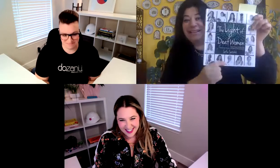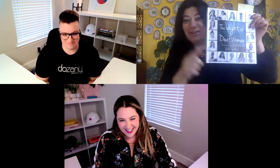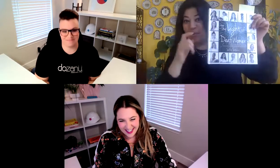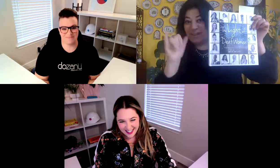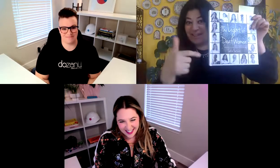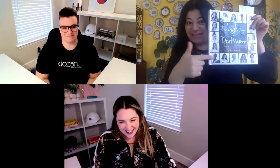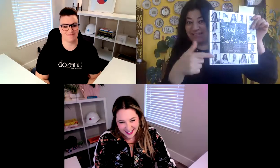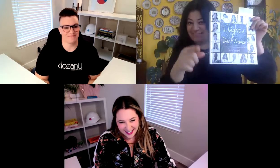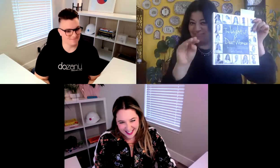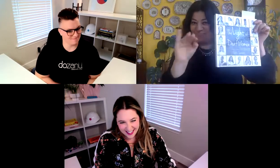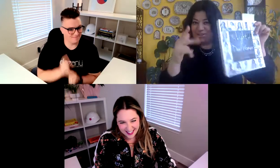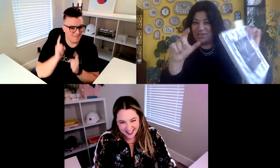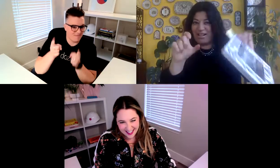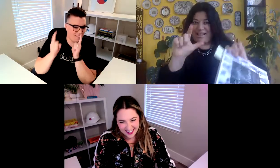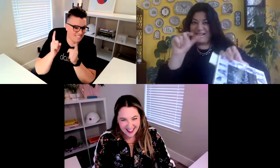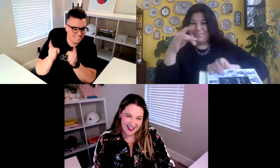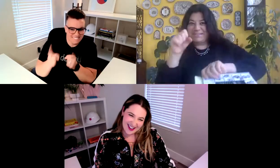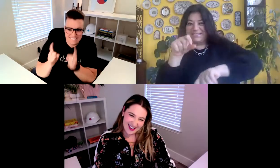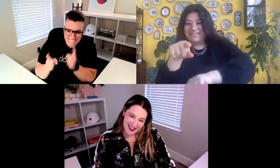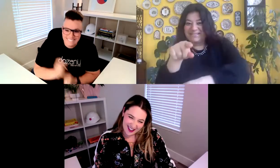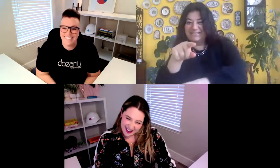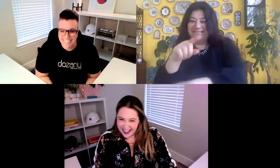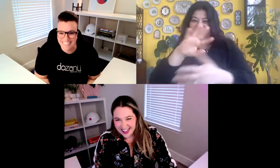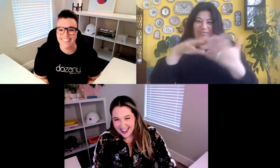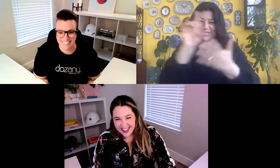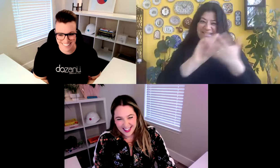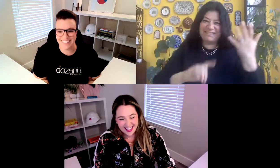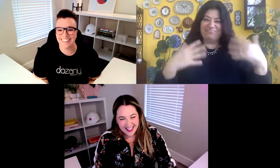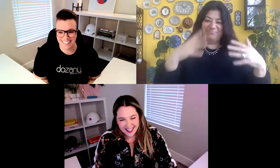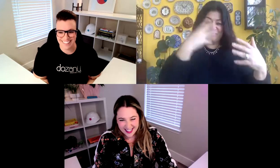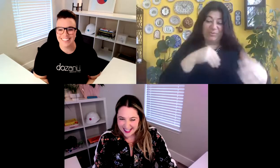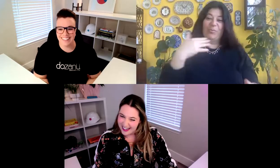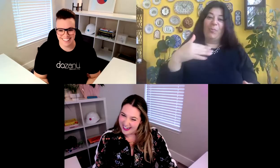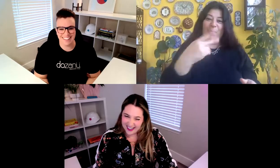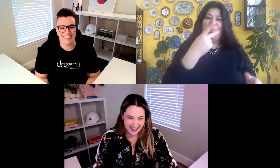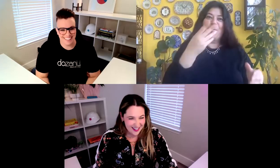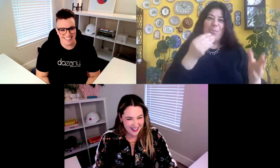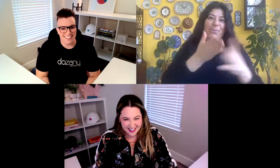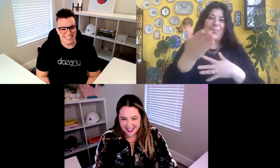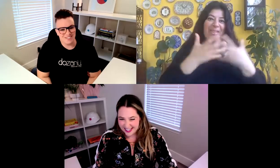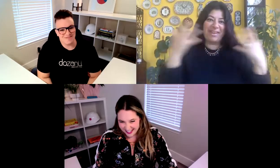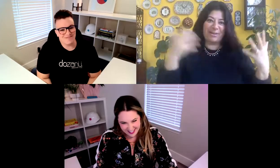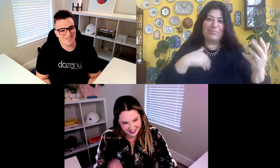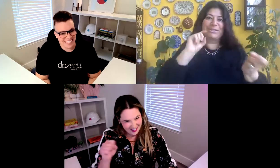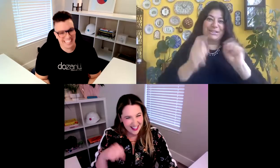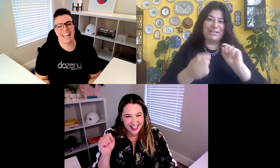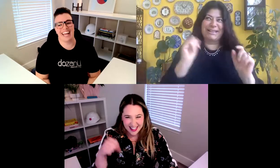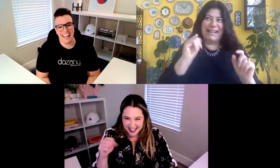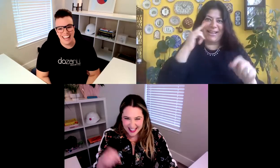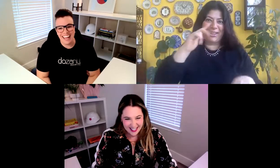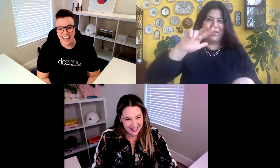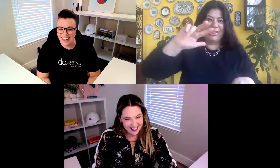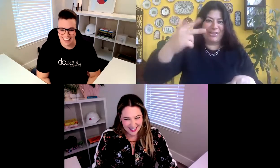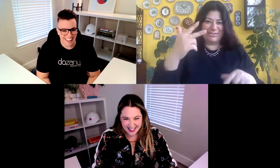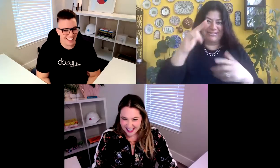cover of the book, the beautiful artwork that was designed by Michelle, who's joining us tonight. She did a beautiful job designing the